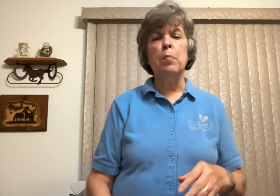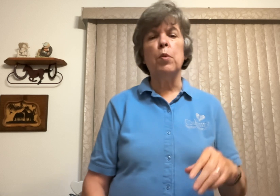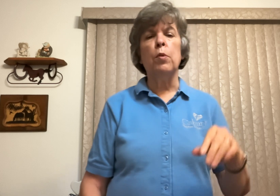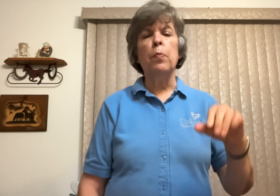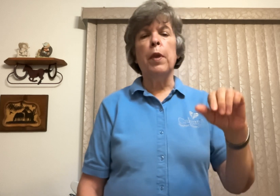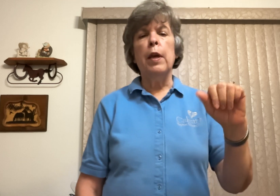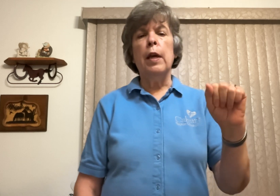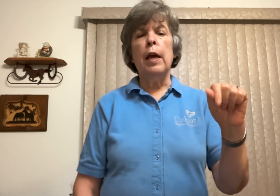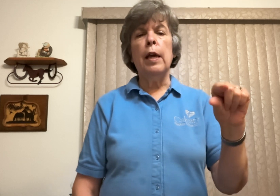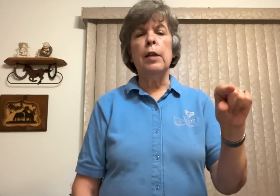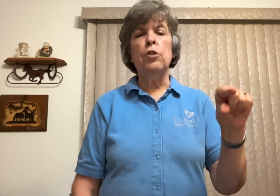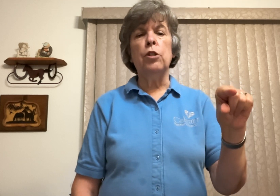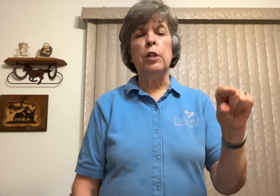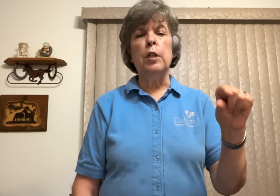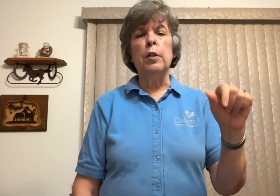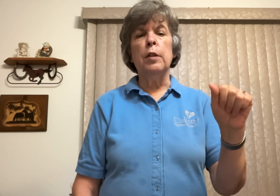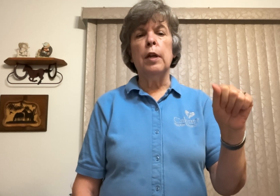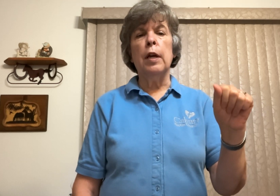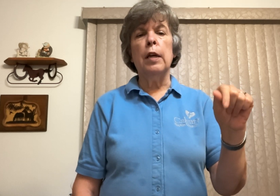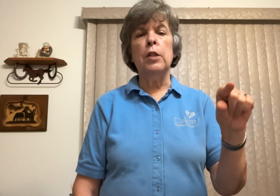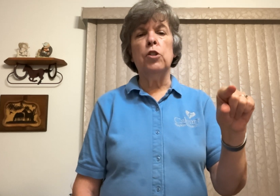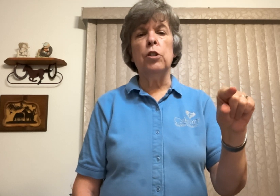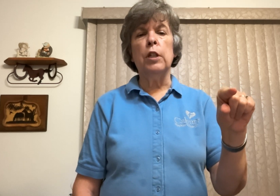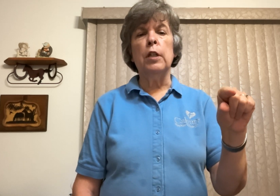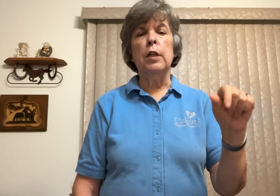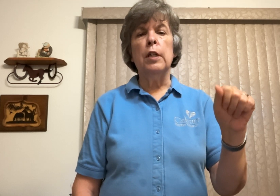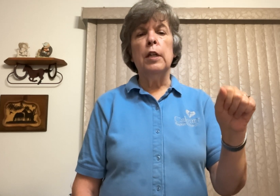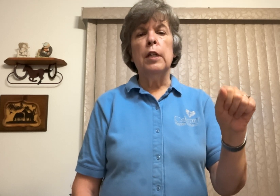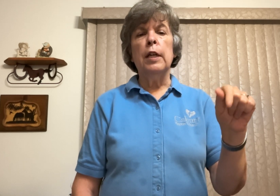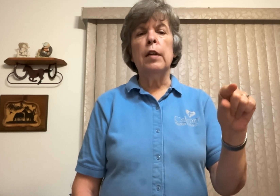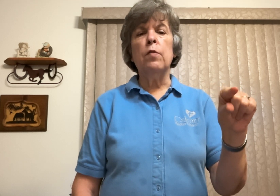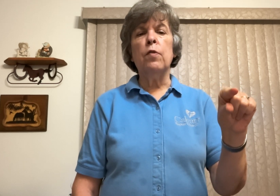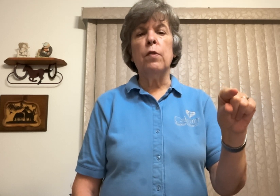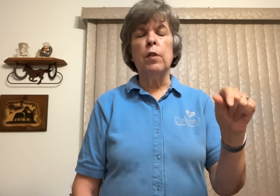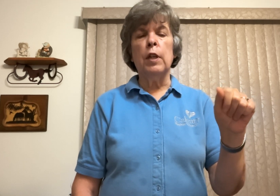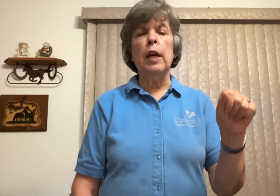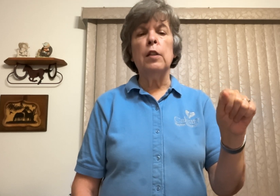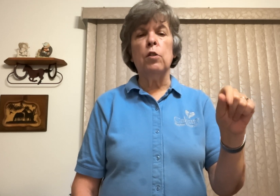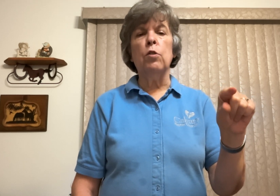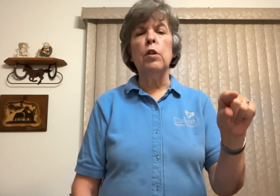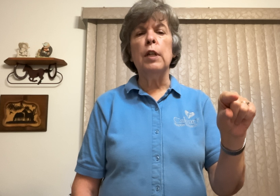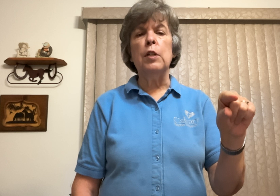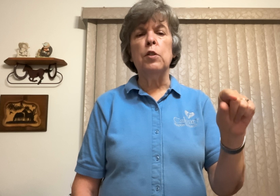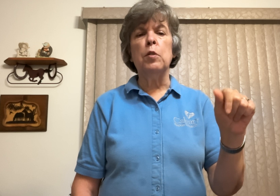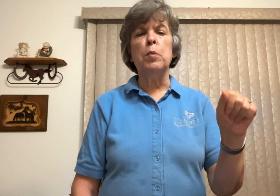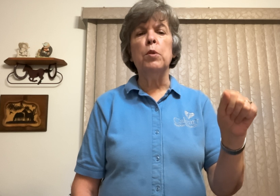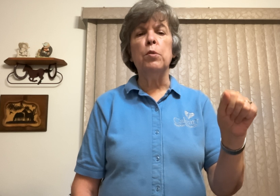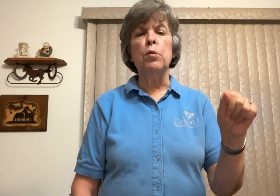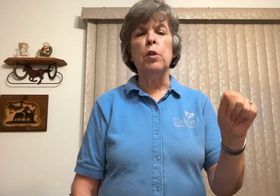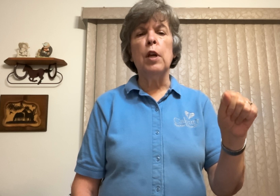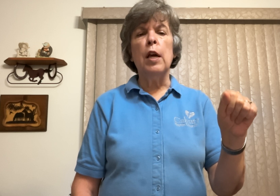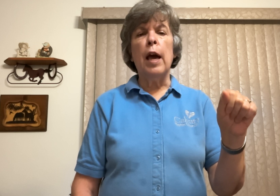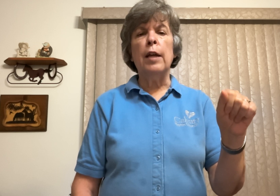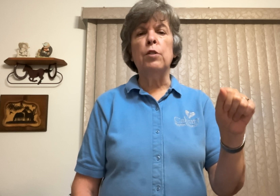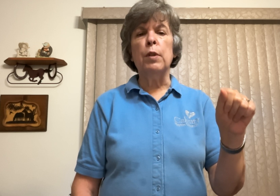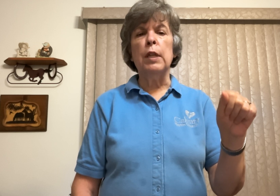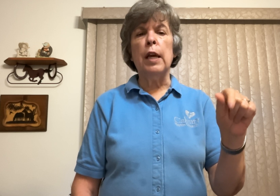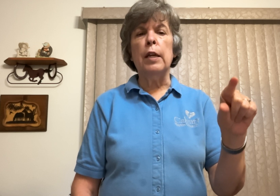example, AG, AG. Get good and smooth at doing